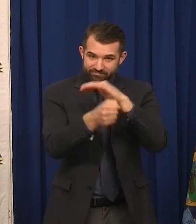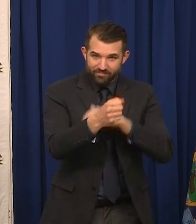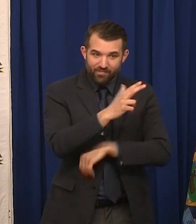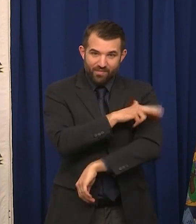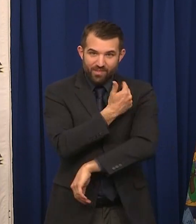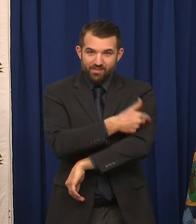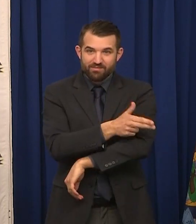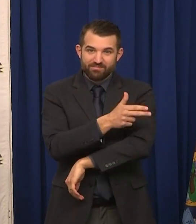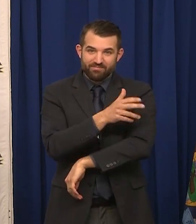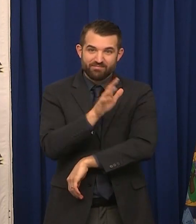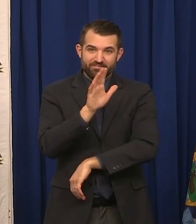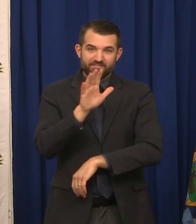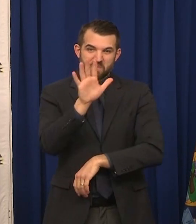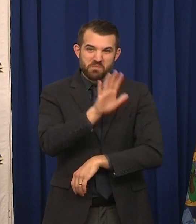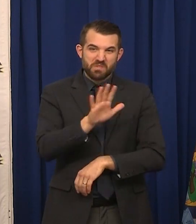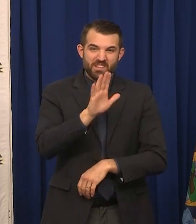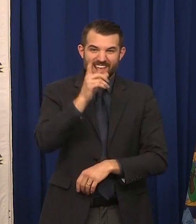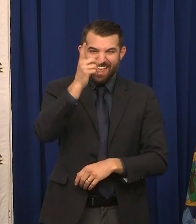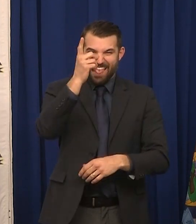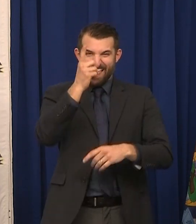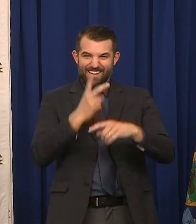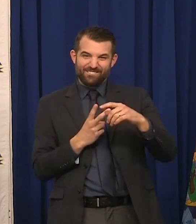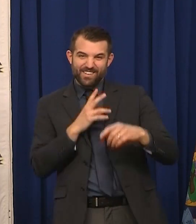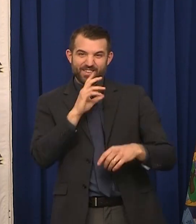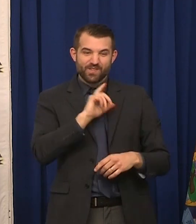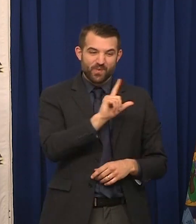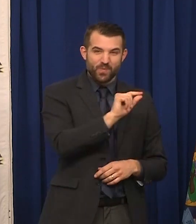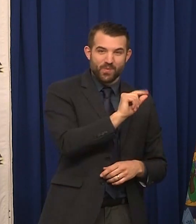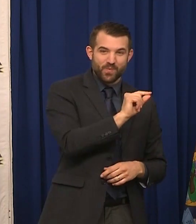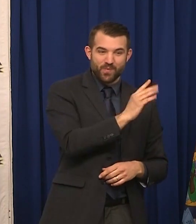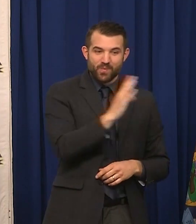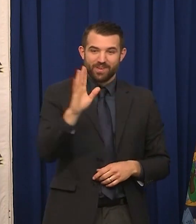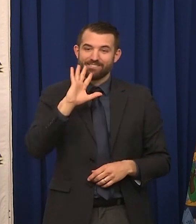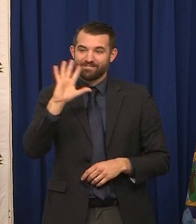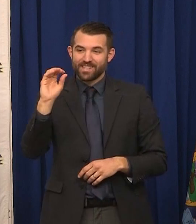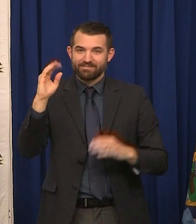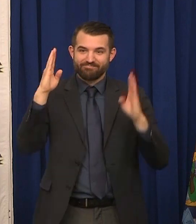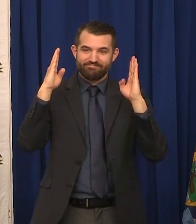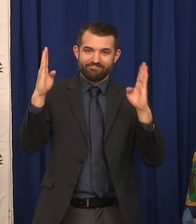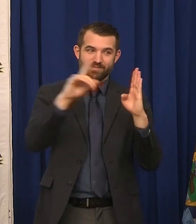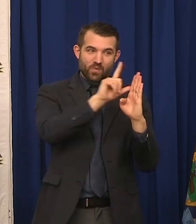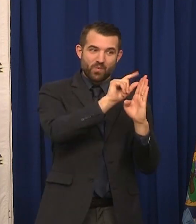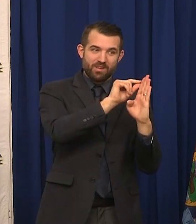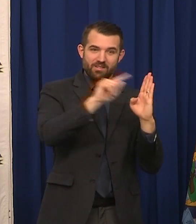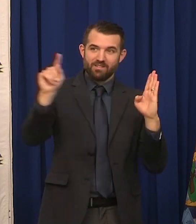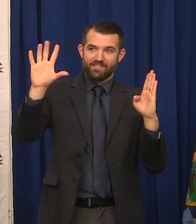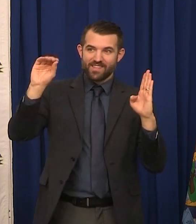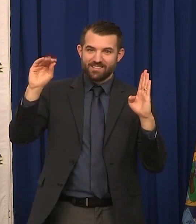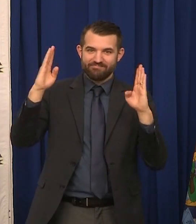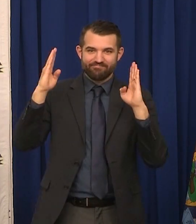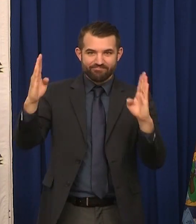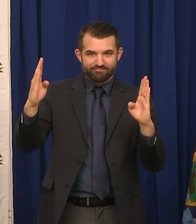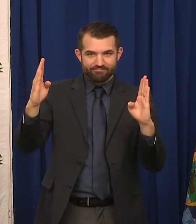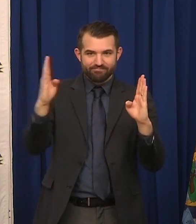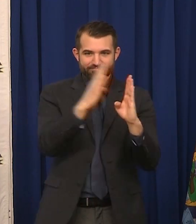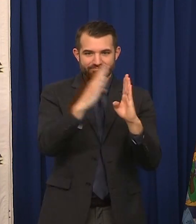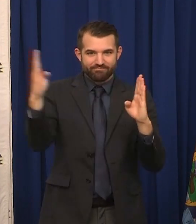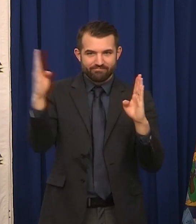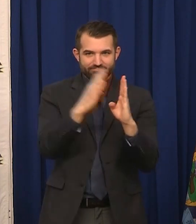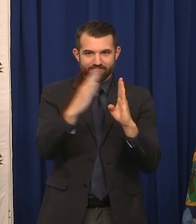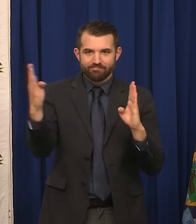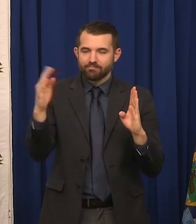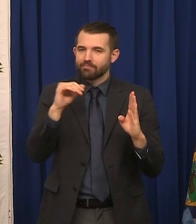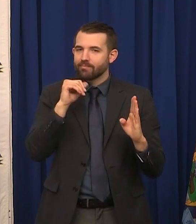them, were between the ages of around 20 to 50. That does not mean that everyone between the ages of 20 to